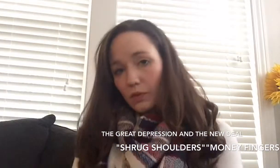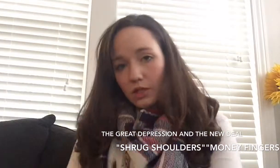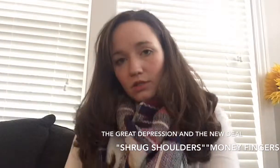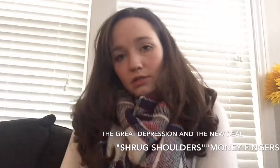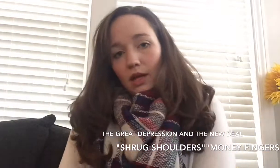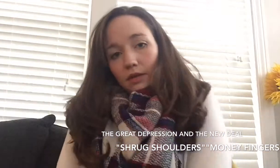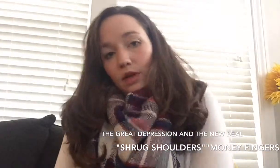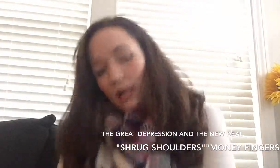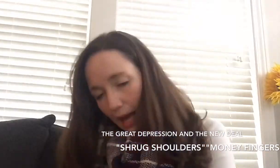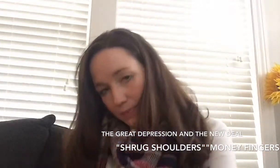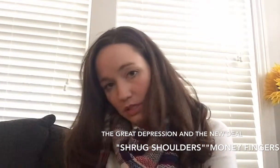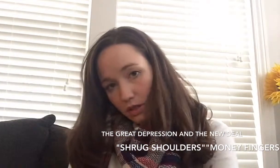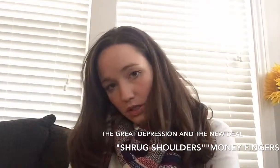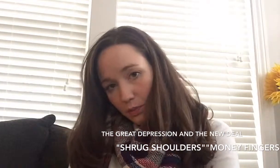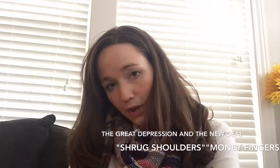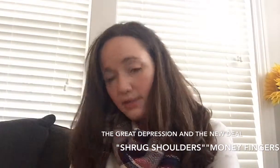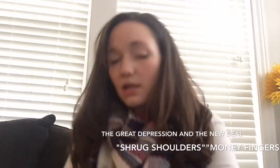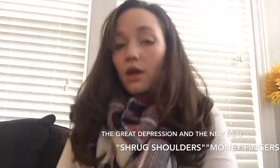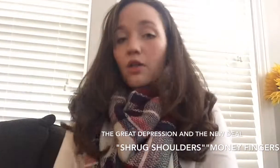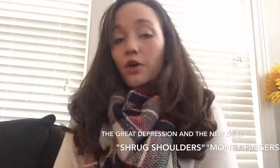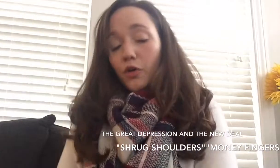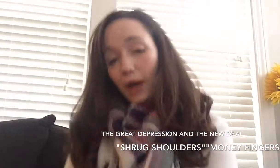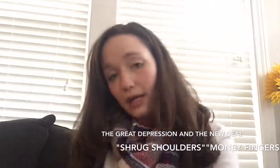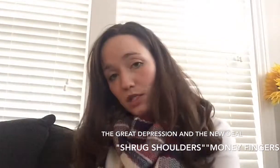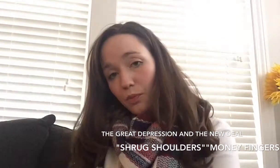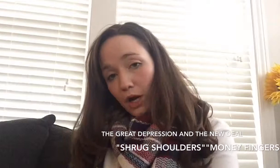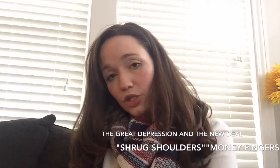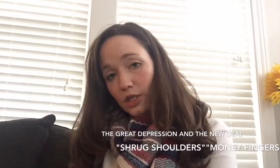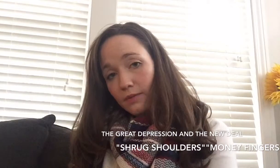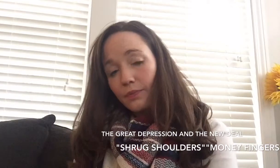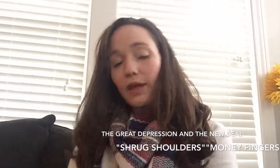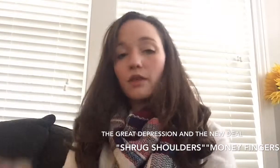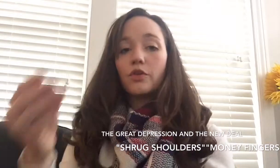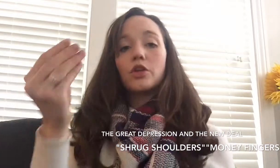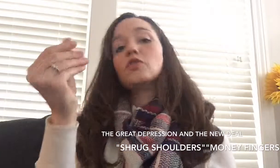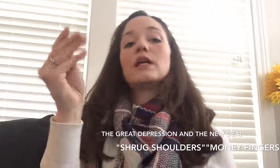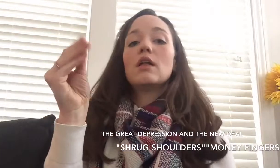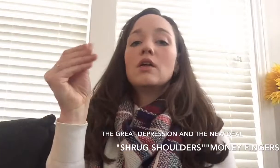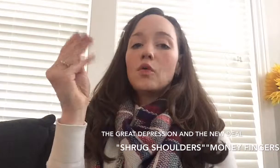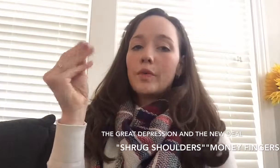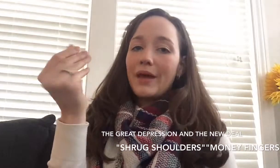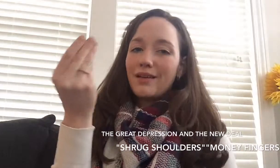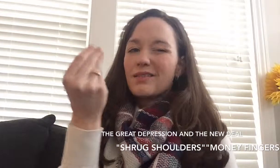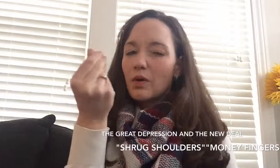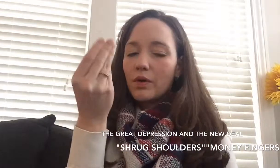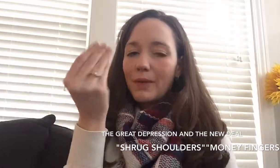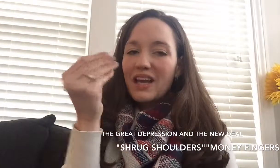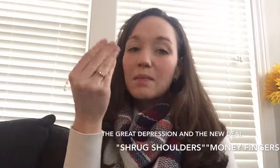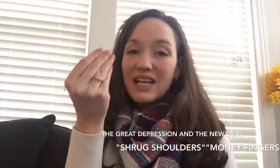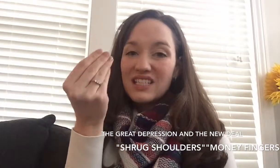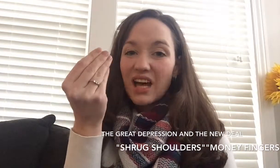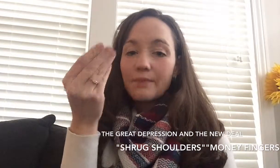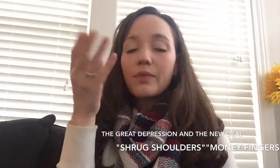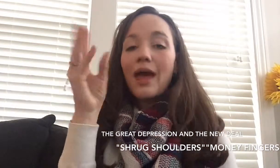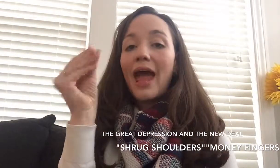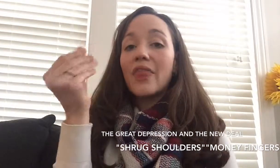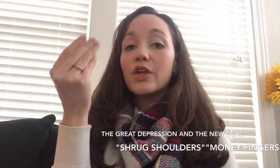we just kind of collapse and look depressed. The Great Depression, and then for the New Deal, we make like we're making a money sign, and the